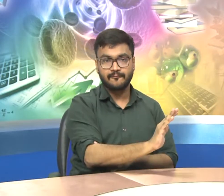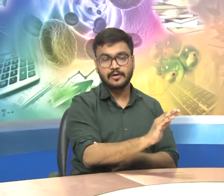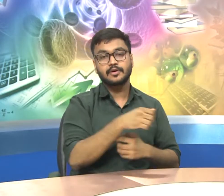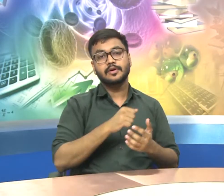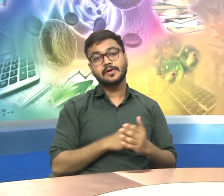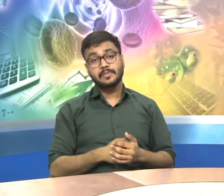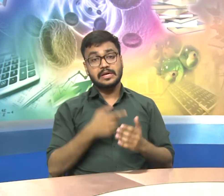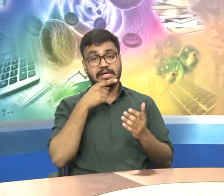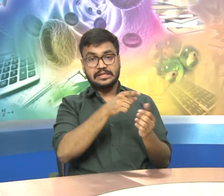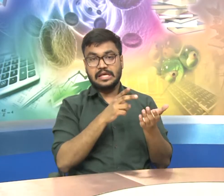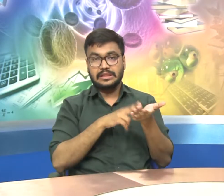natural selection.